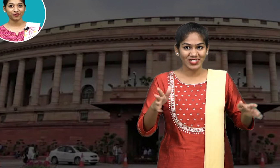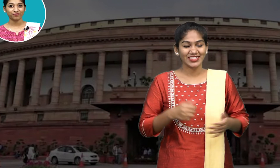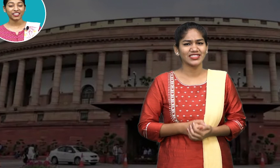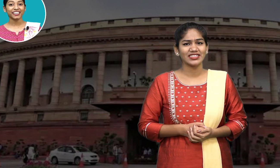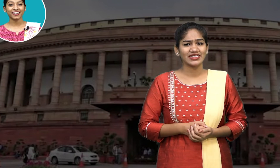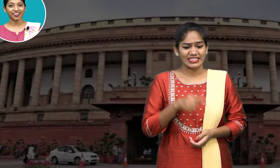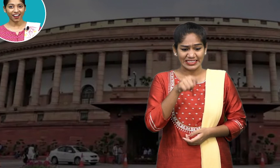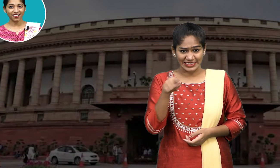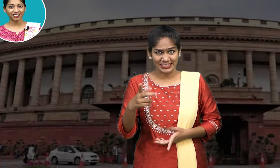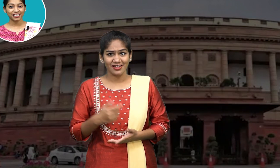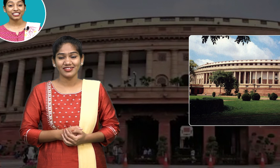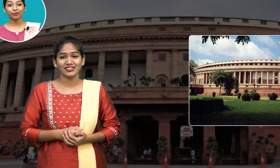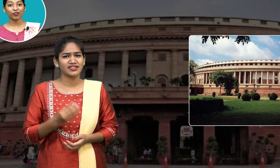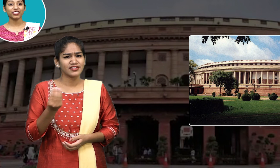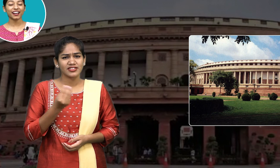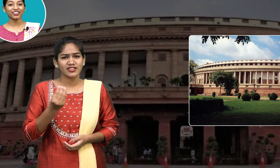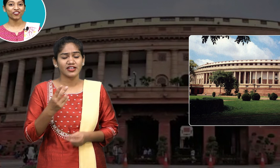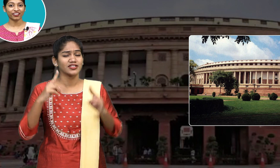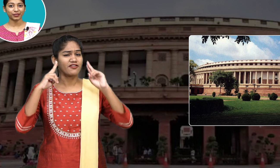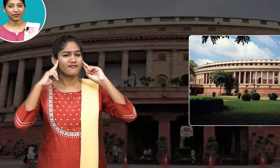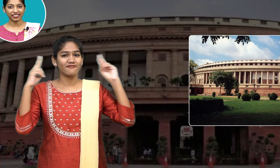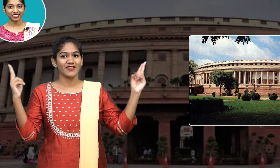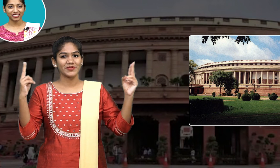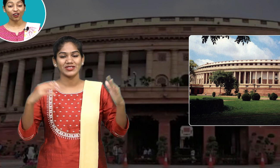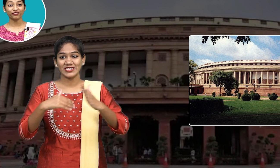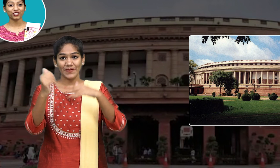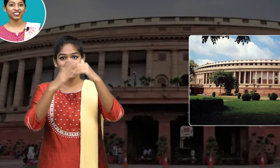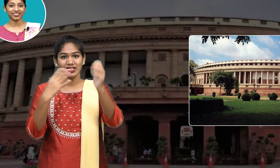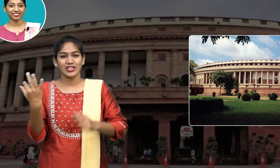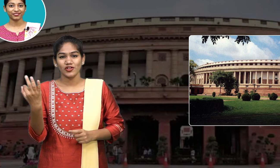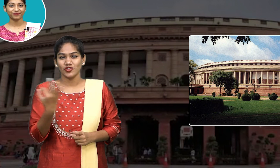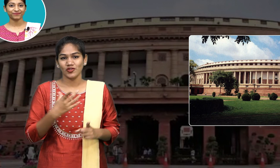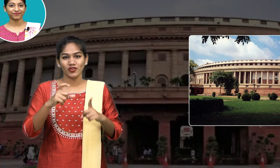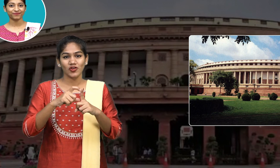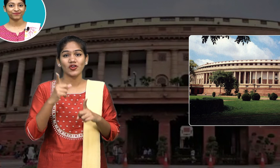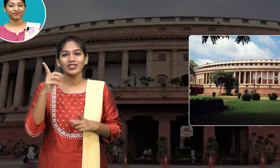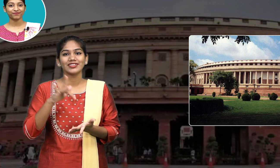Students, here are some of the iconic buildings of New Delhi.